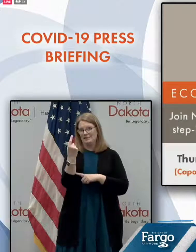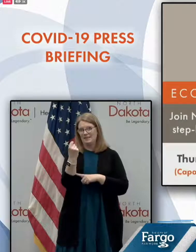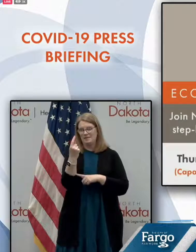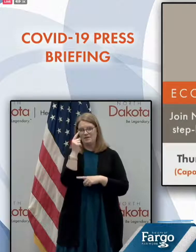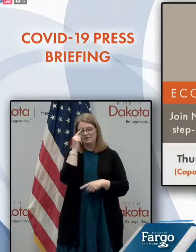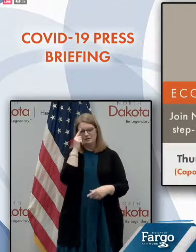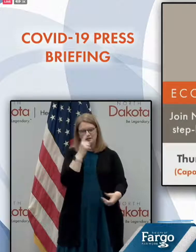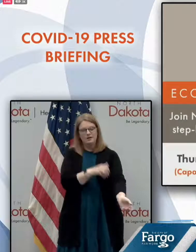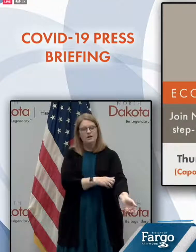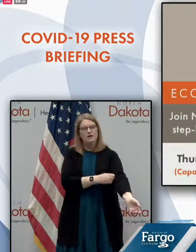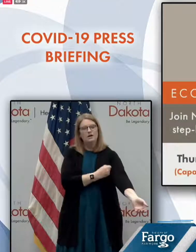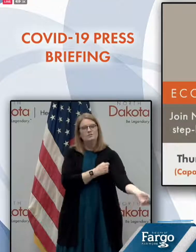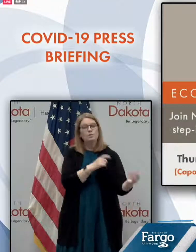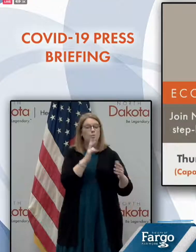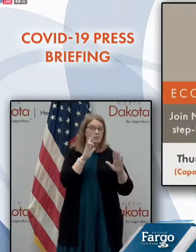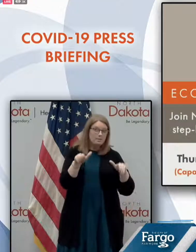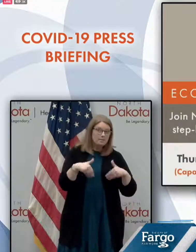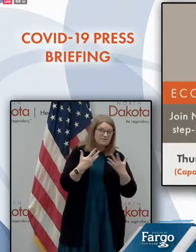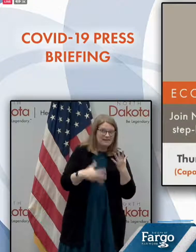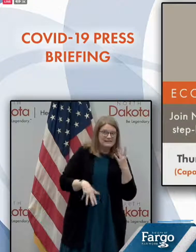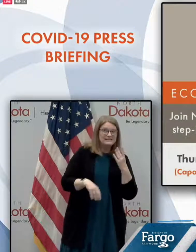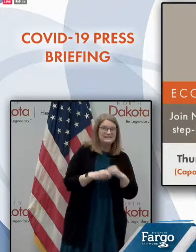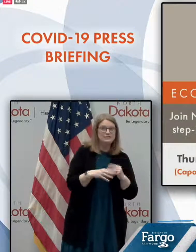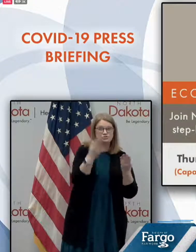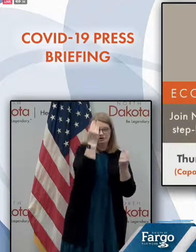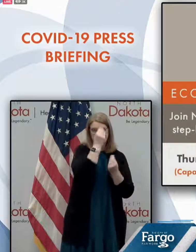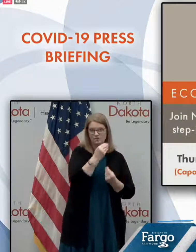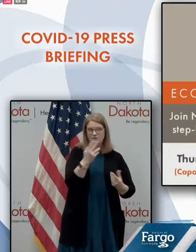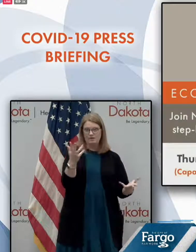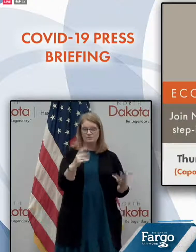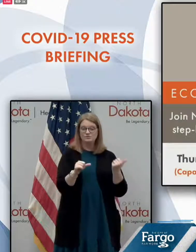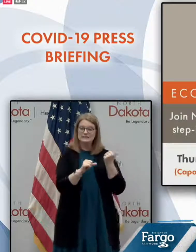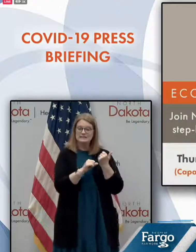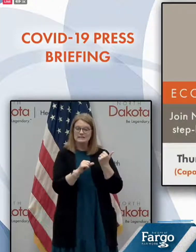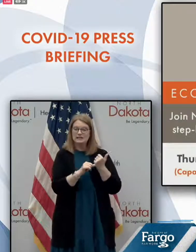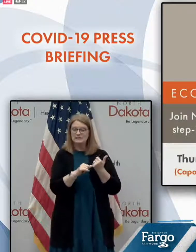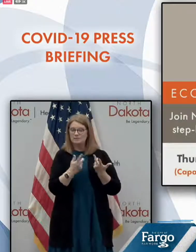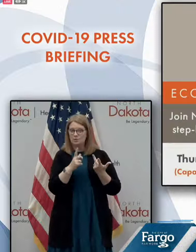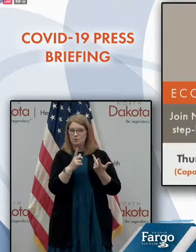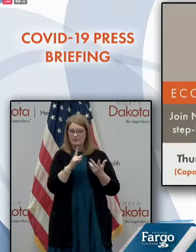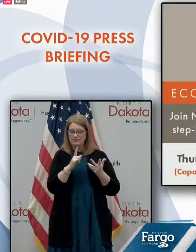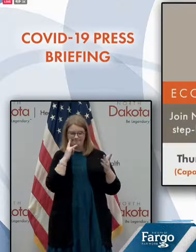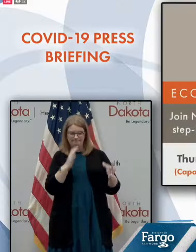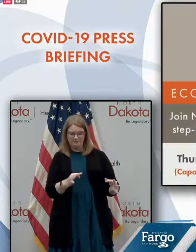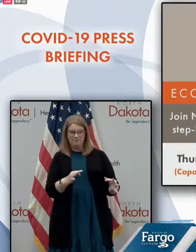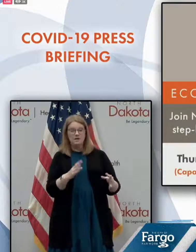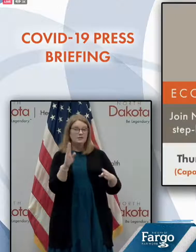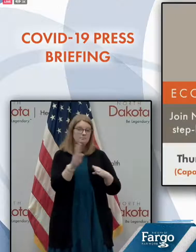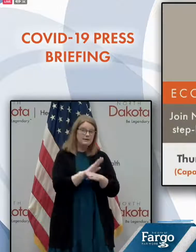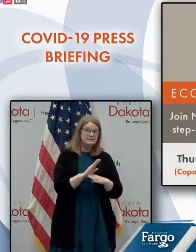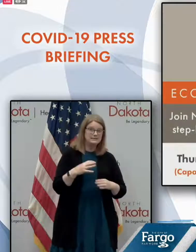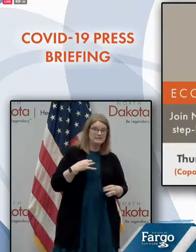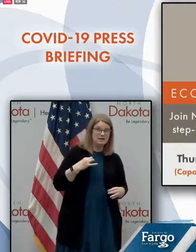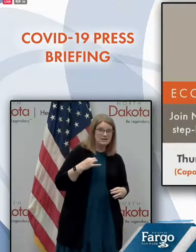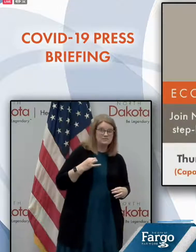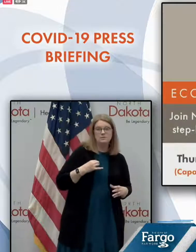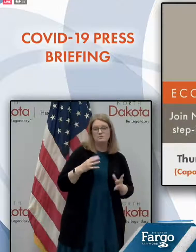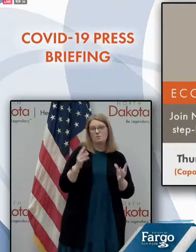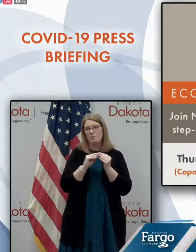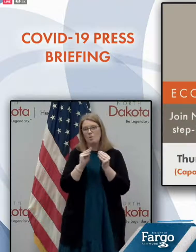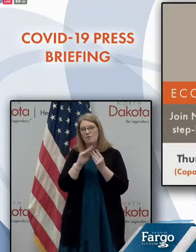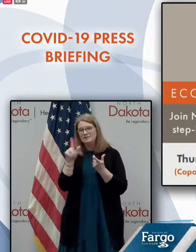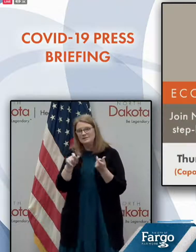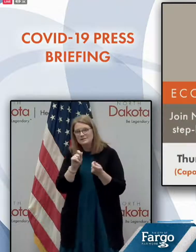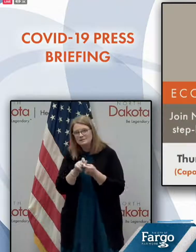At this session, you'll be provided with additional information to assist you in determining if your business is eligible, with more detail on the types